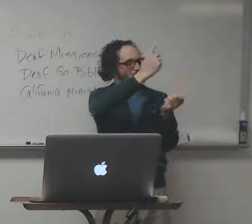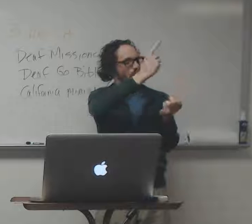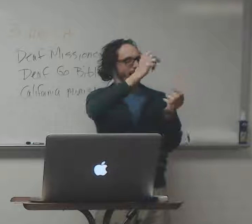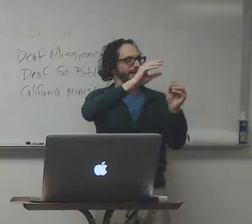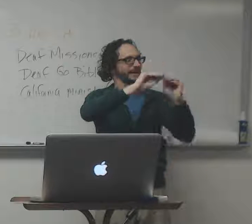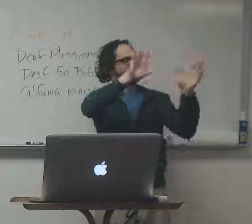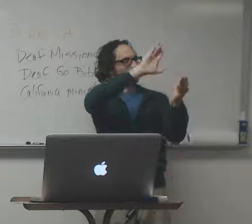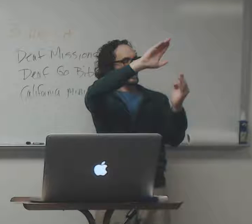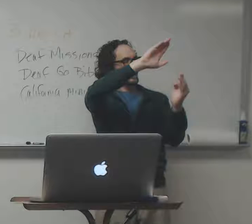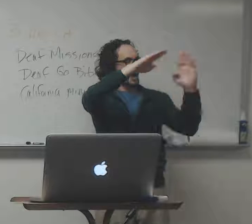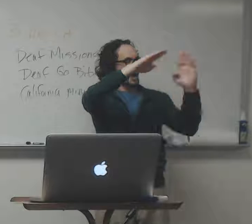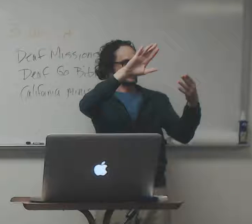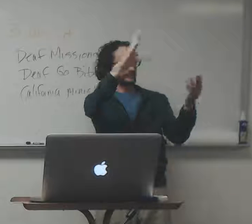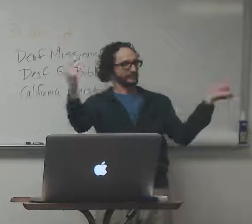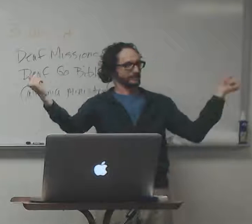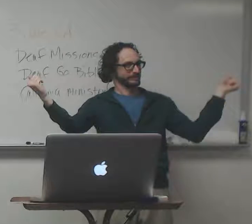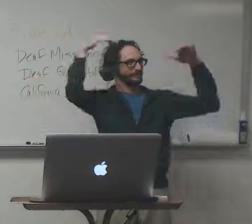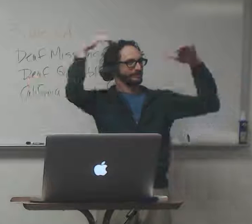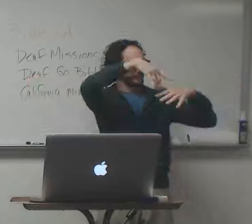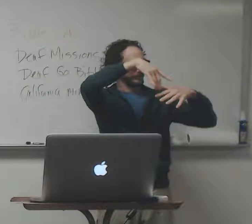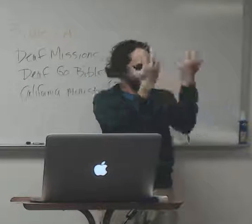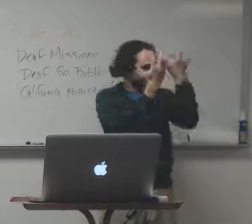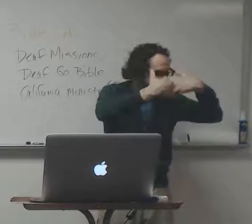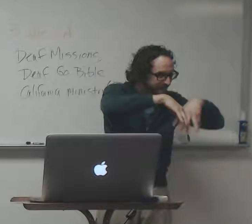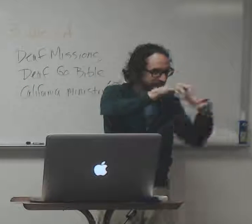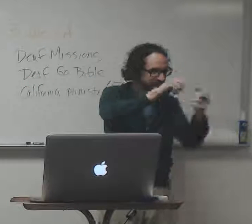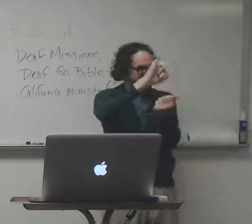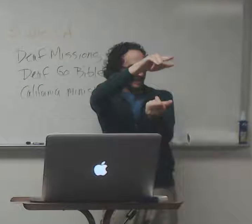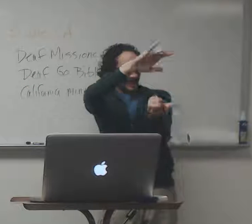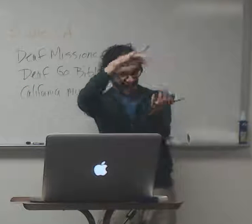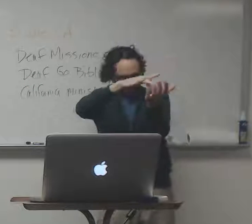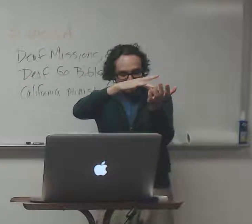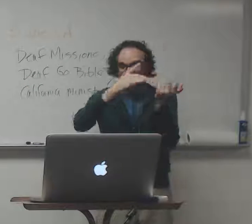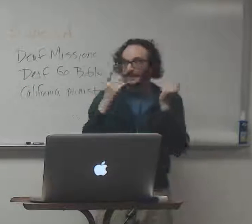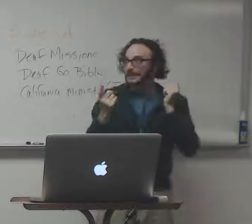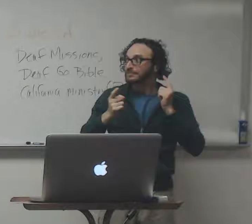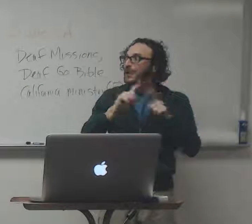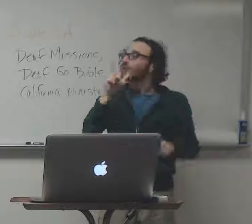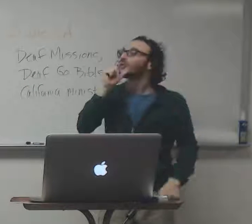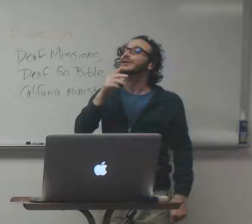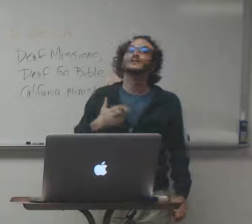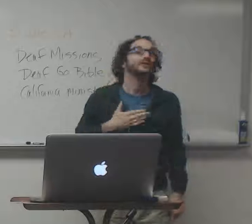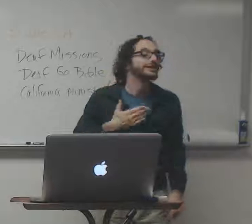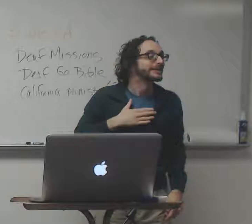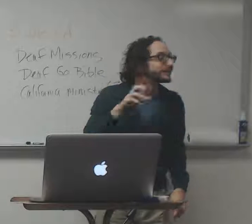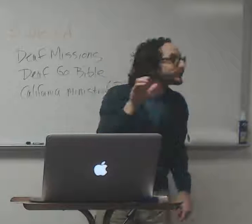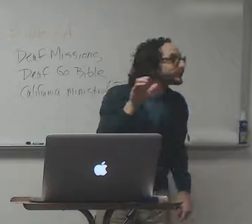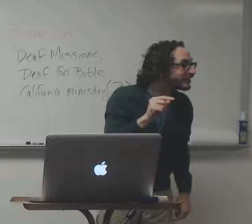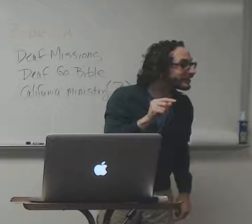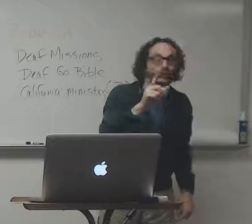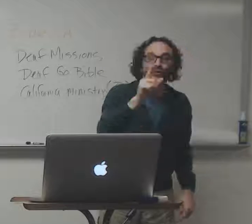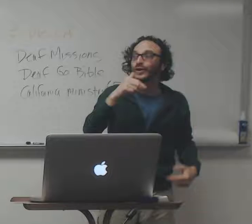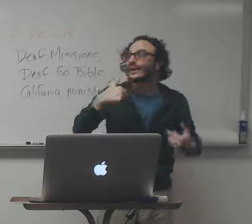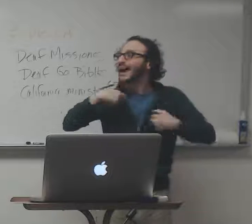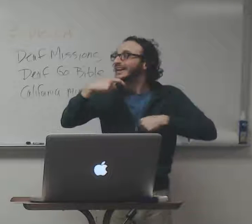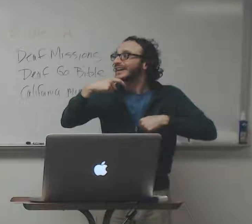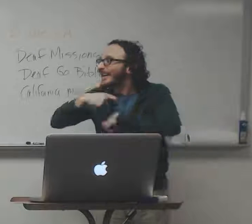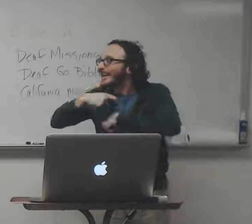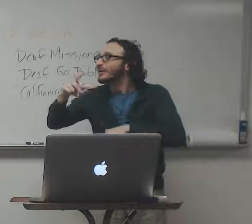can use some of this material. And when it comes to the Church of Christ, maybe we can work together and have, we may have a